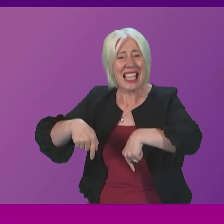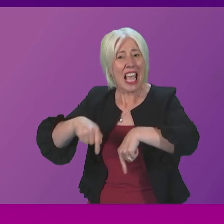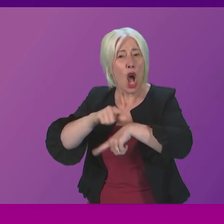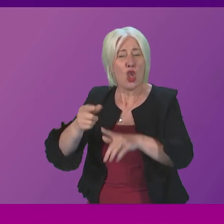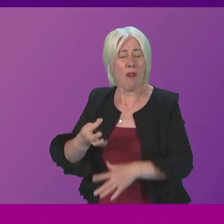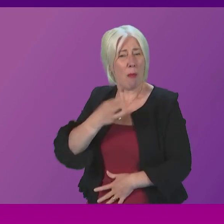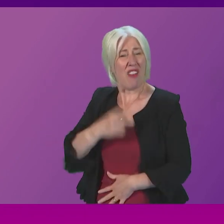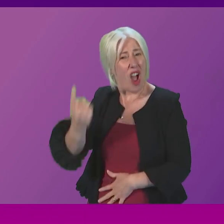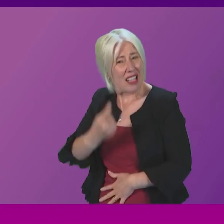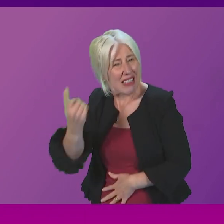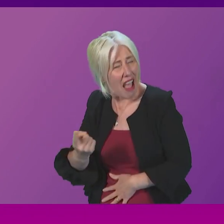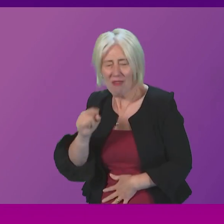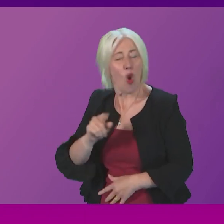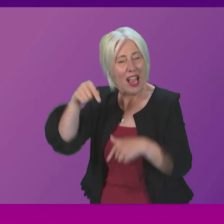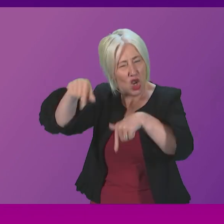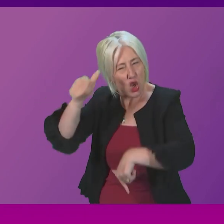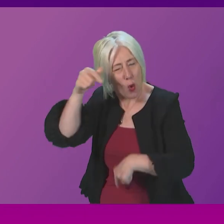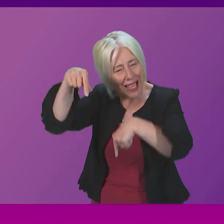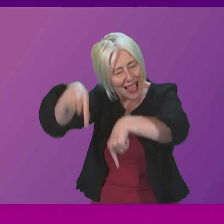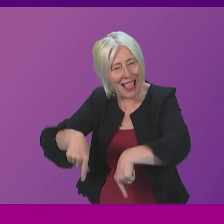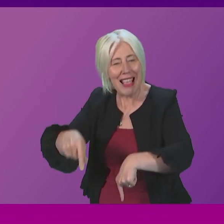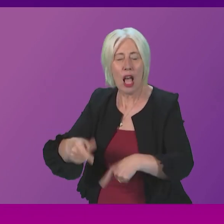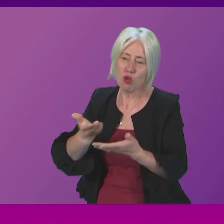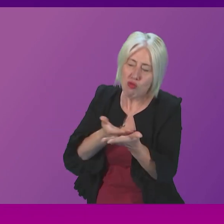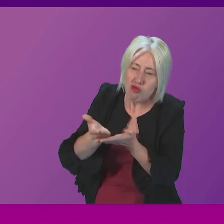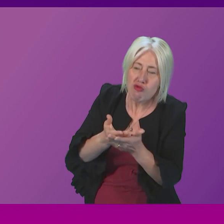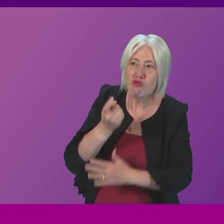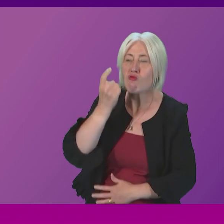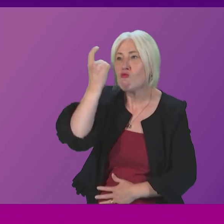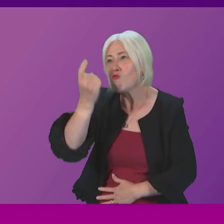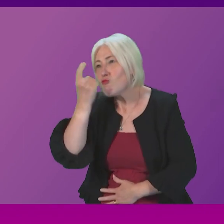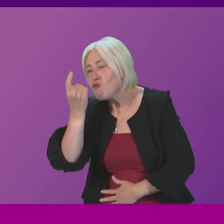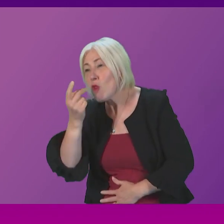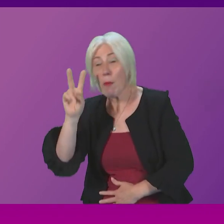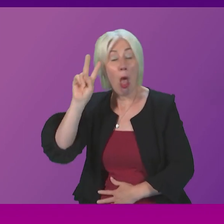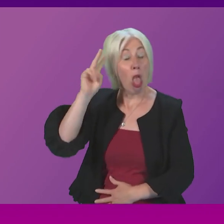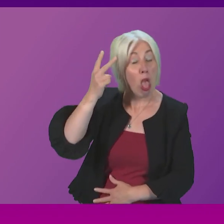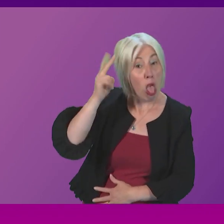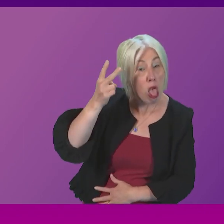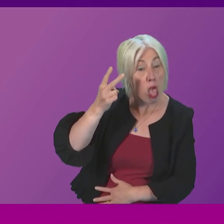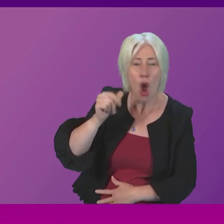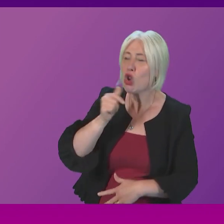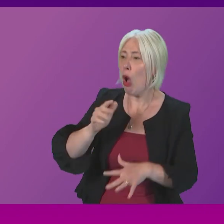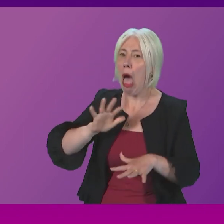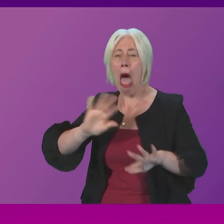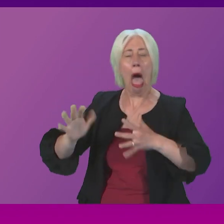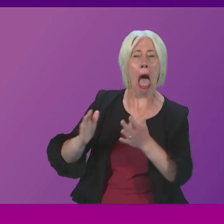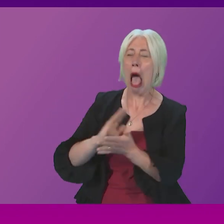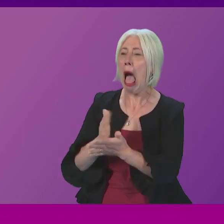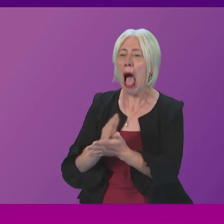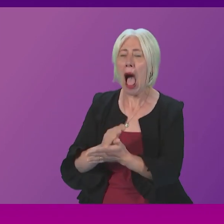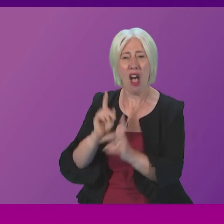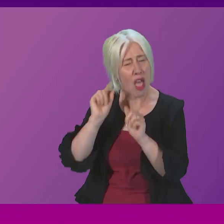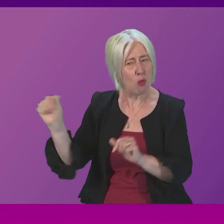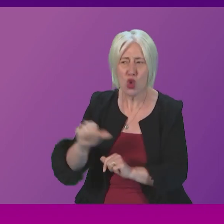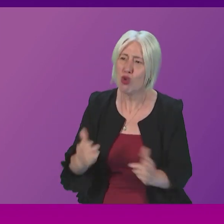to listen, consider, maybe dear change her mind rather than dither, usher her in. Usher